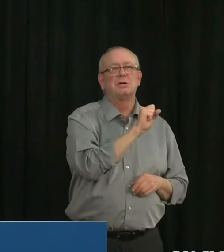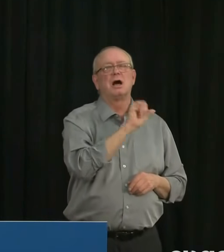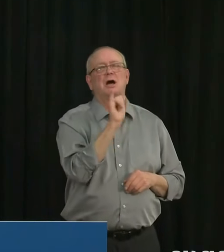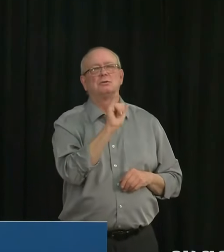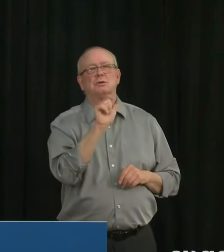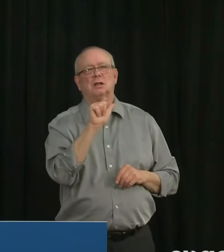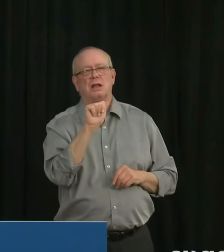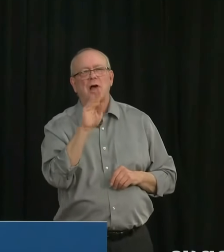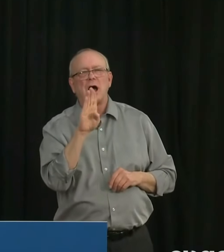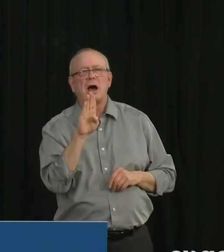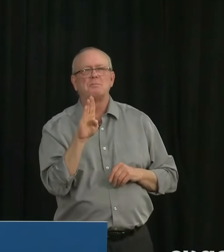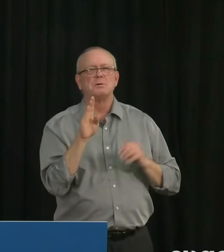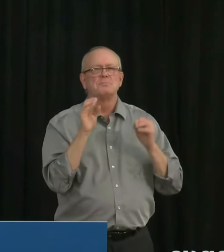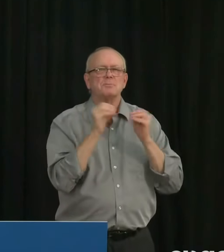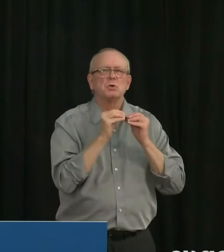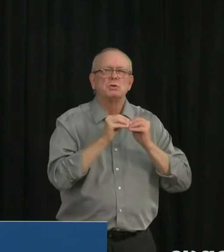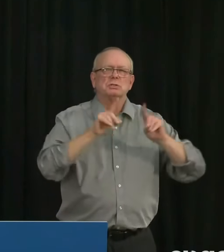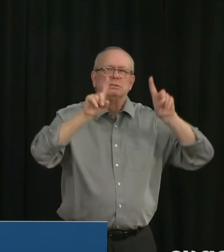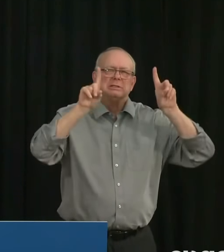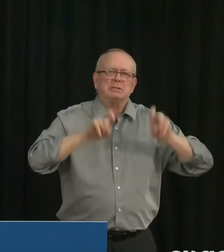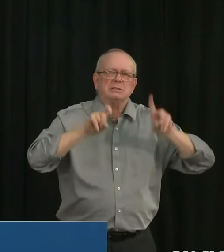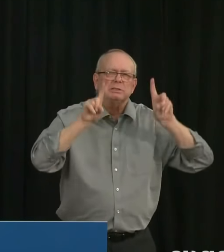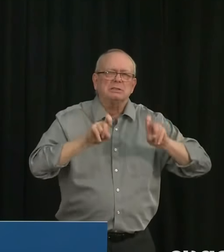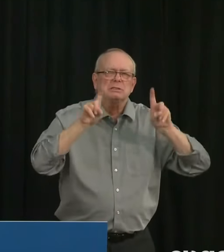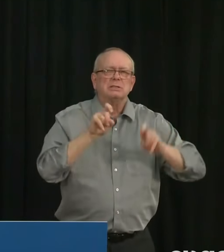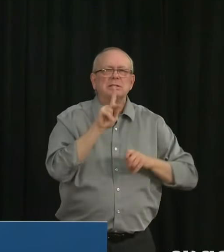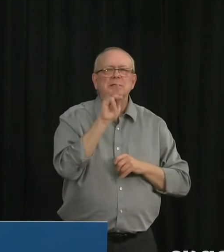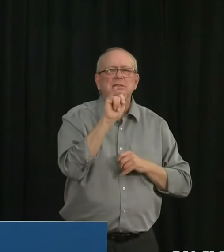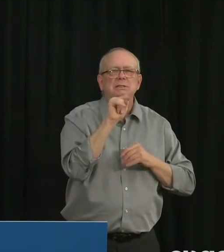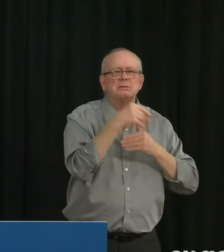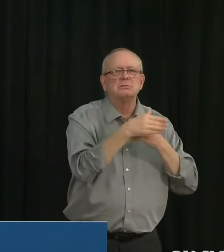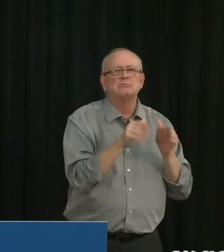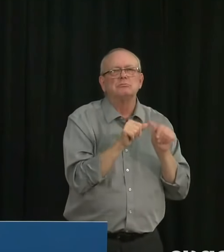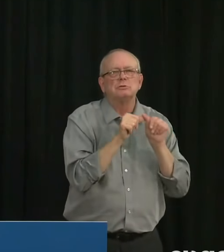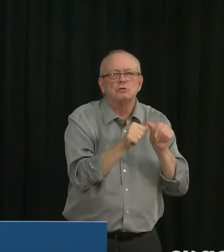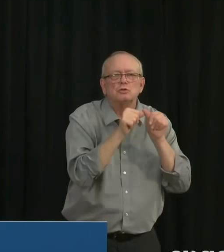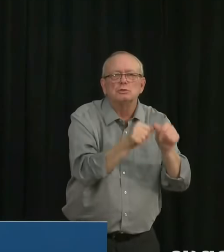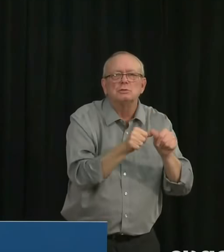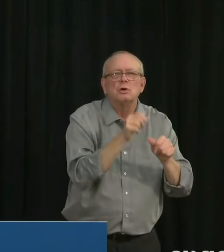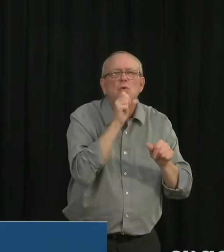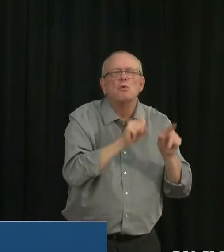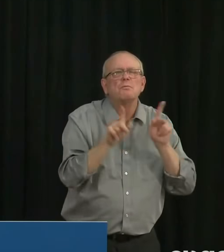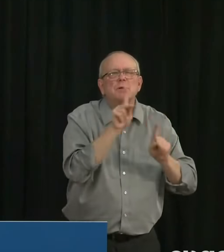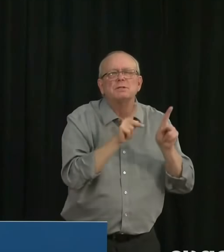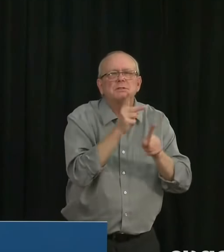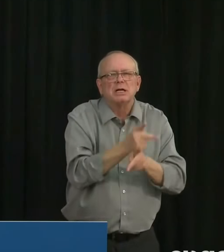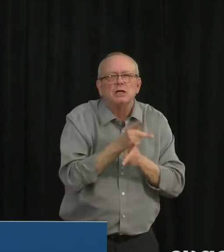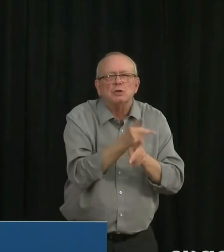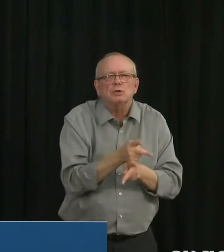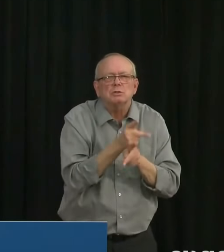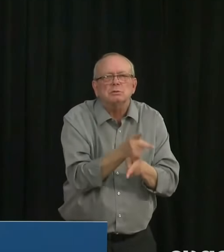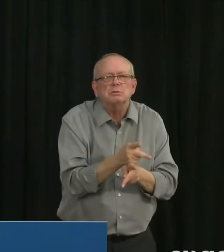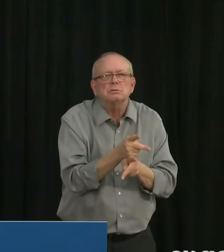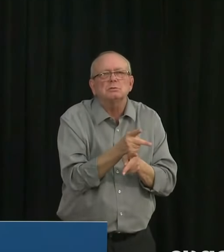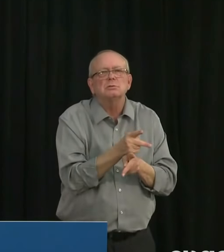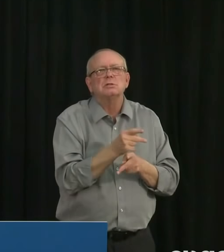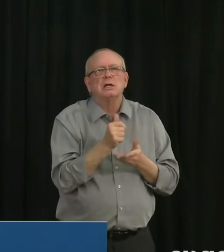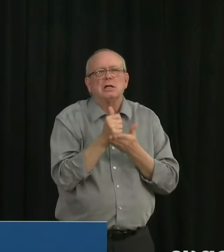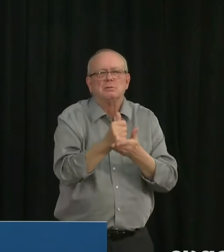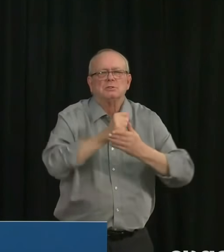testing in our continuing care facilities. They're another tool to help protect vulnerable residents across the